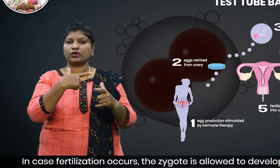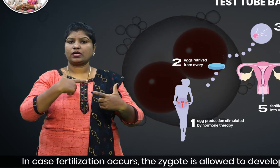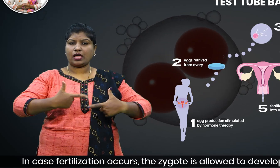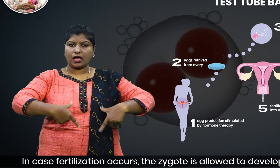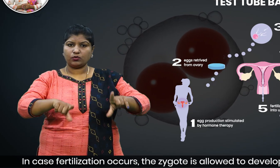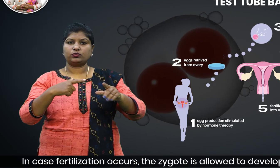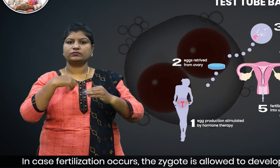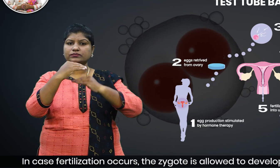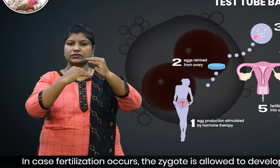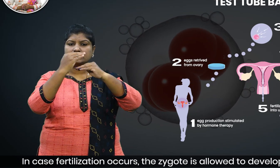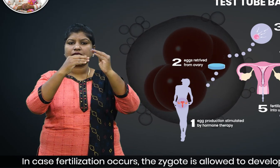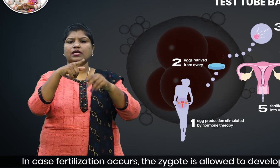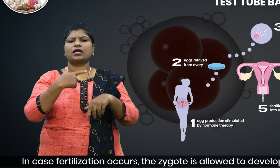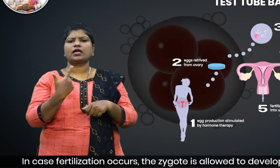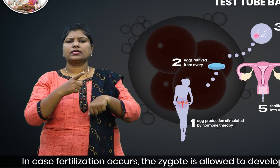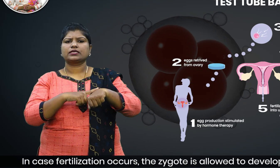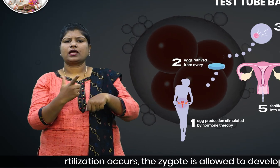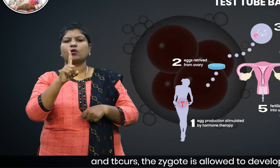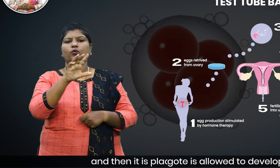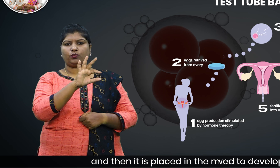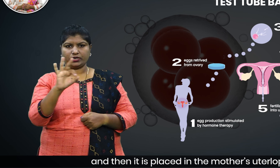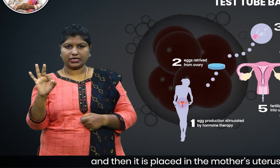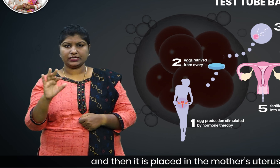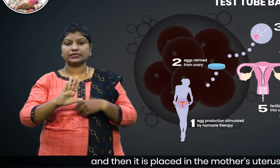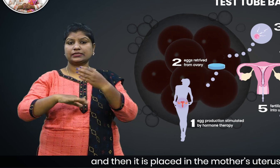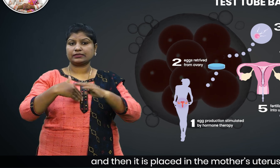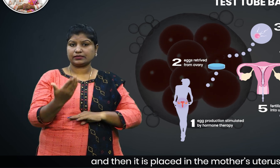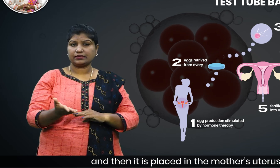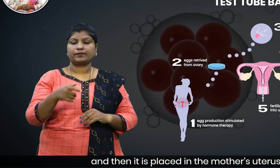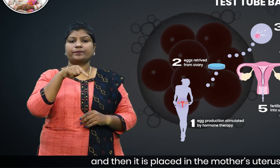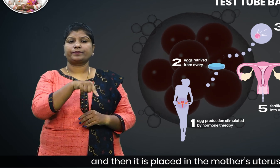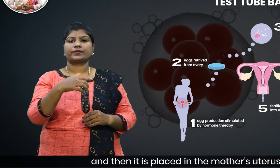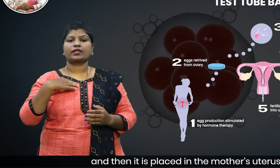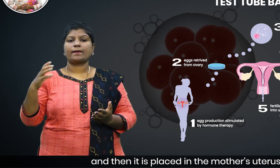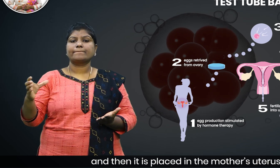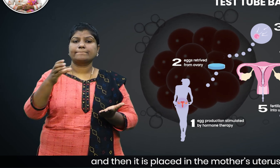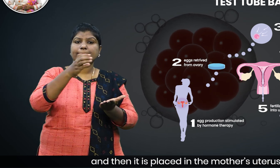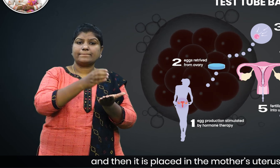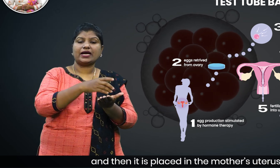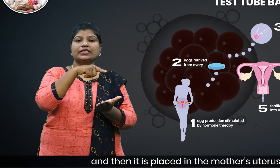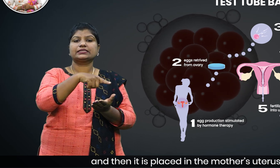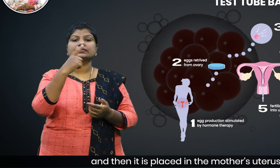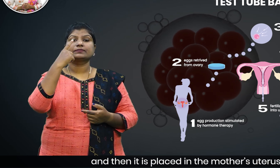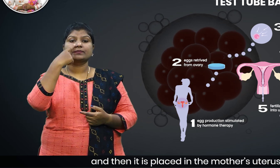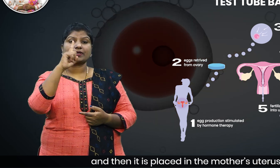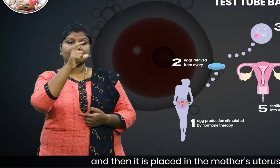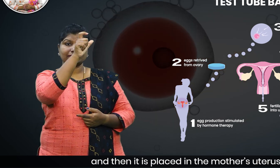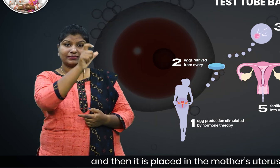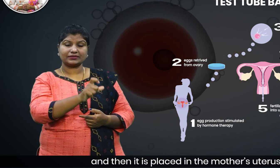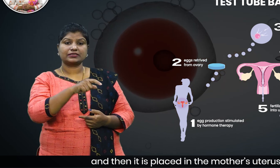for about a week and then it is placed in the mother's uterus.